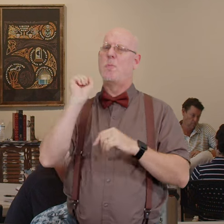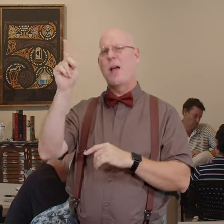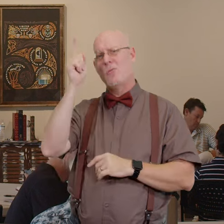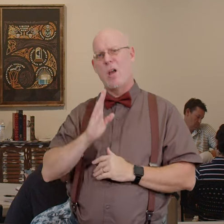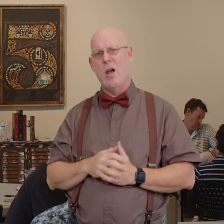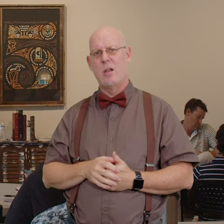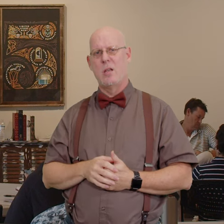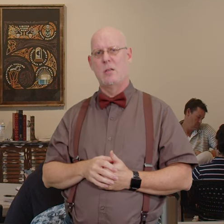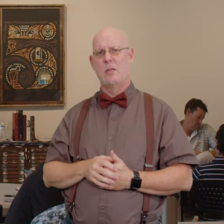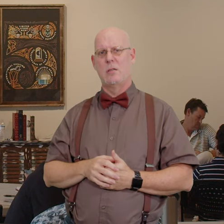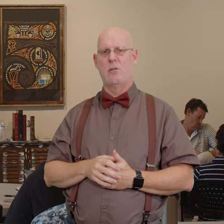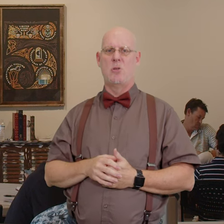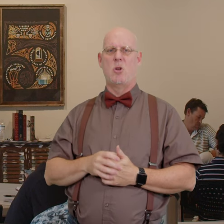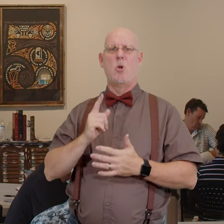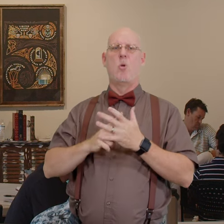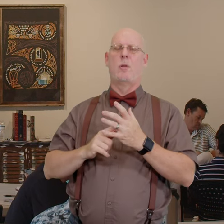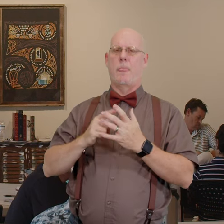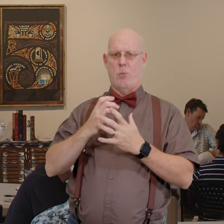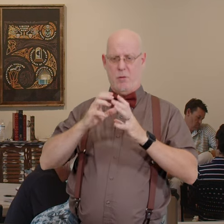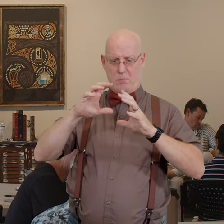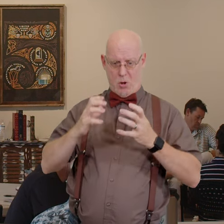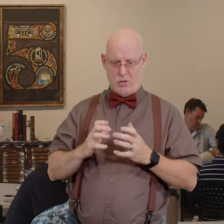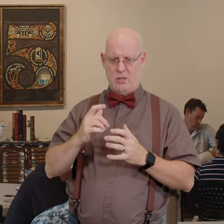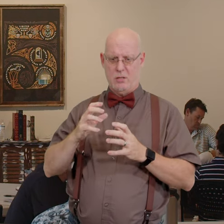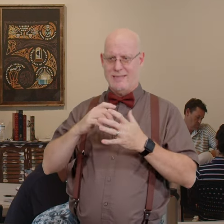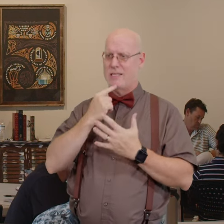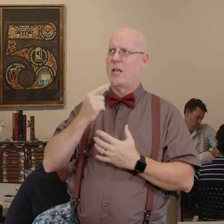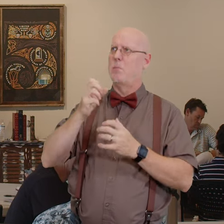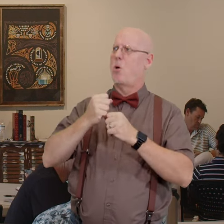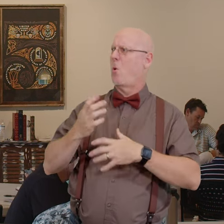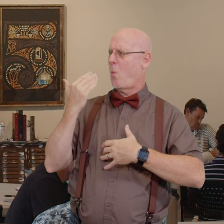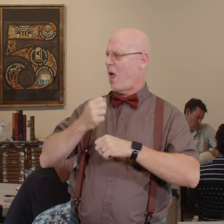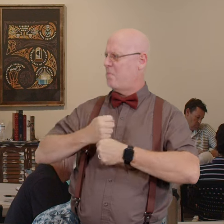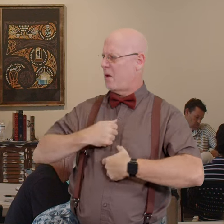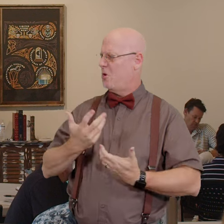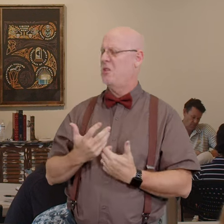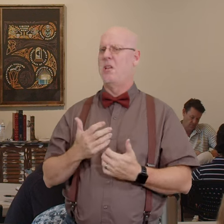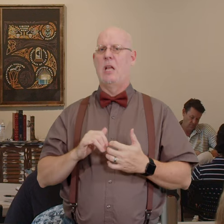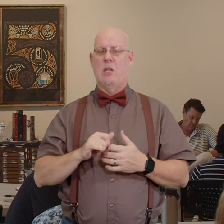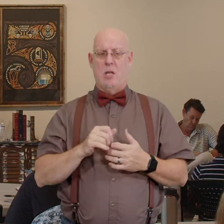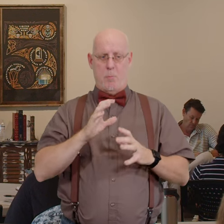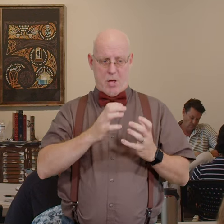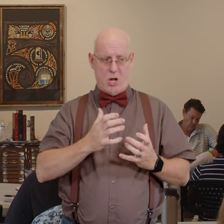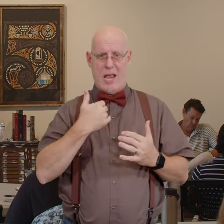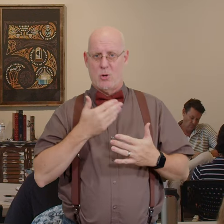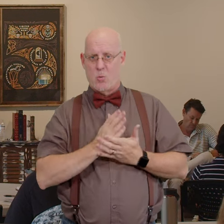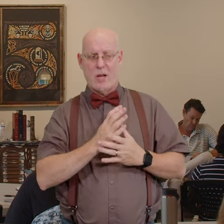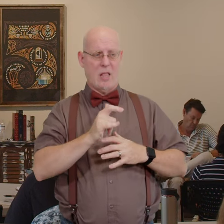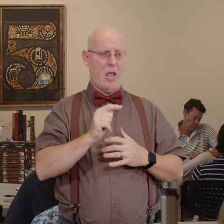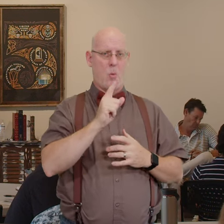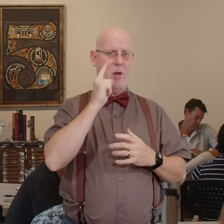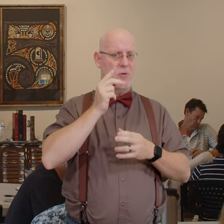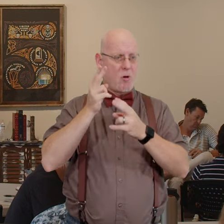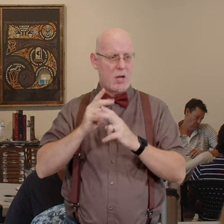to answer back to God? Well, what is molded say to its molder, why have you made me like that? Has the potter no right over the clay to make out of the same